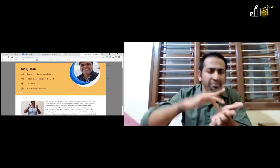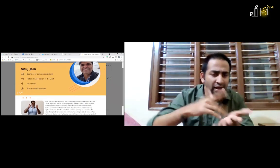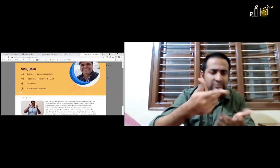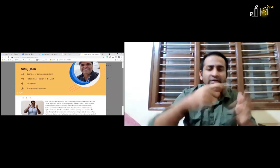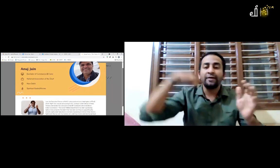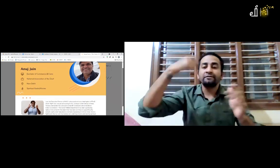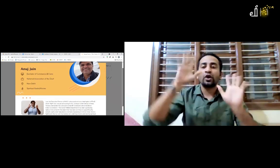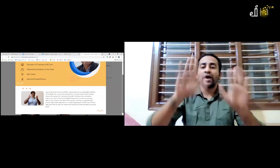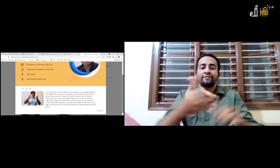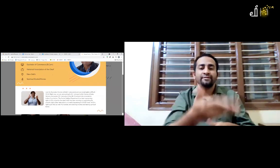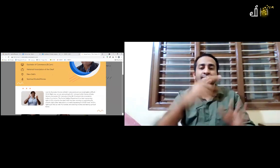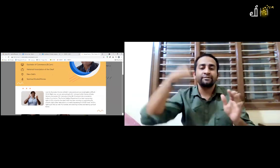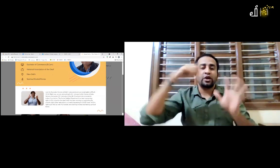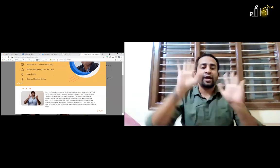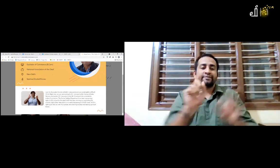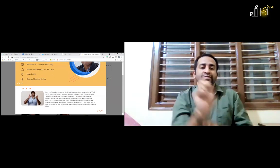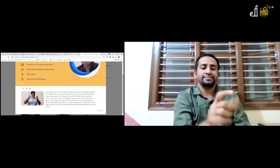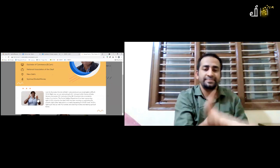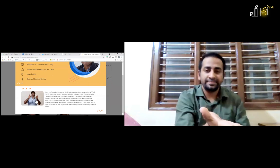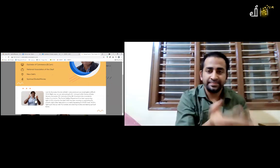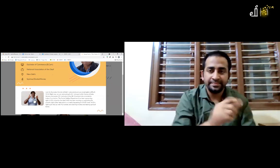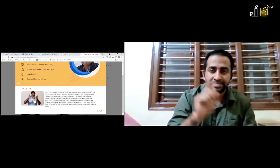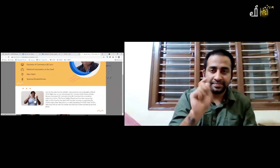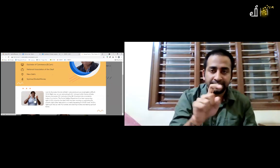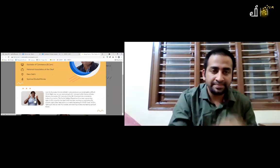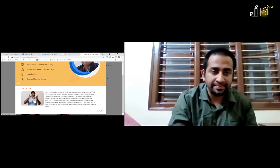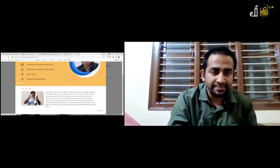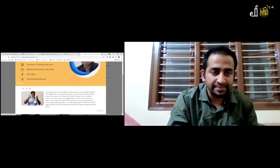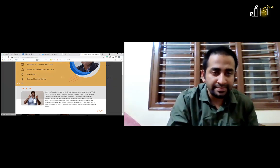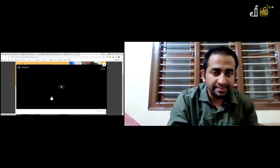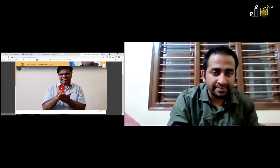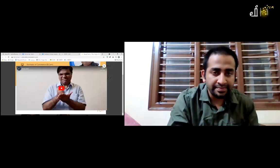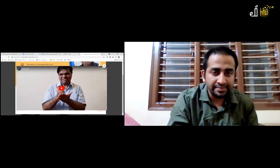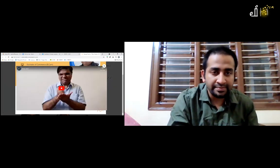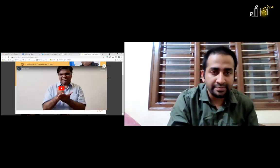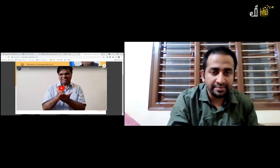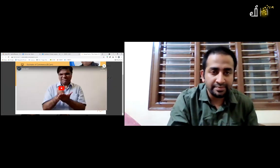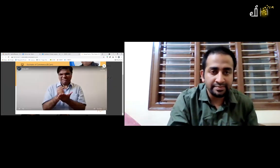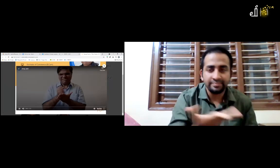and then you can see the education, the location, and there's another video.